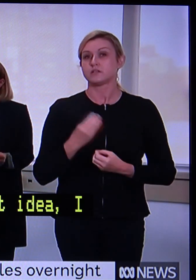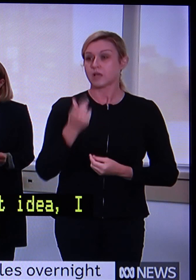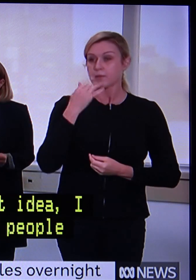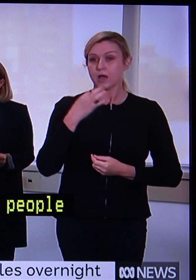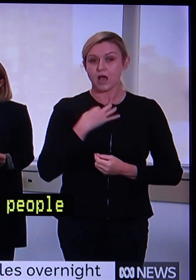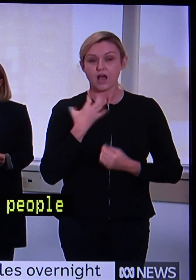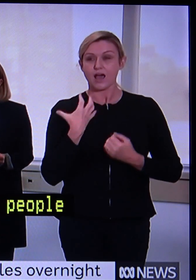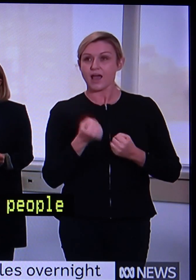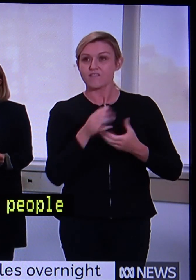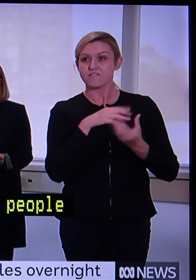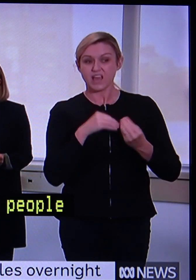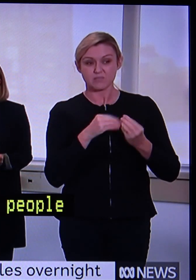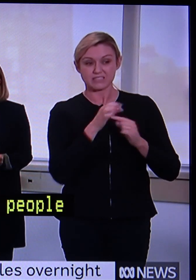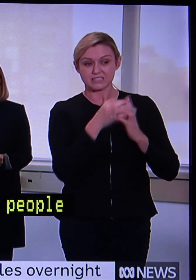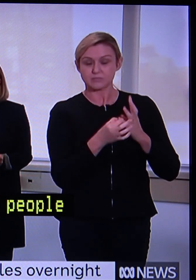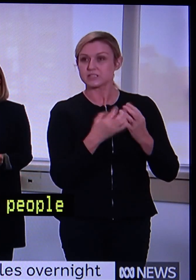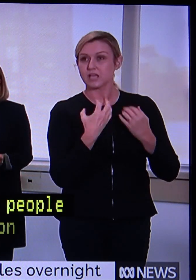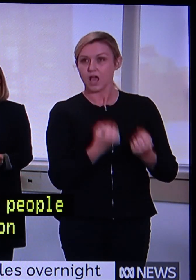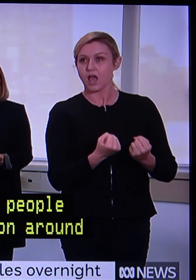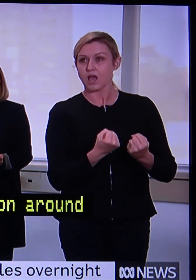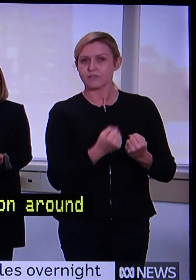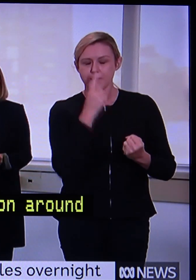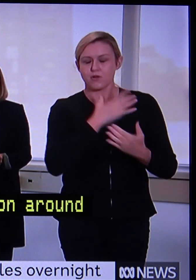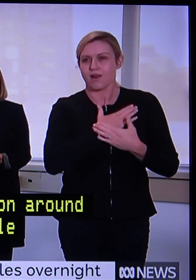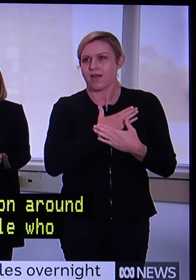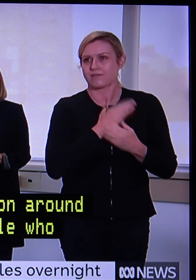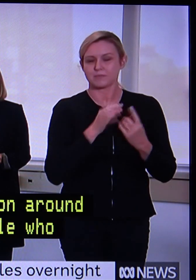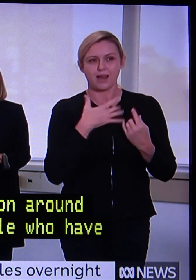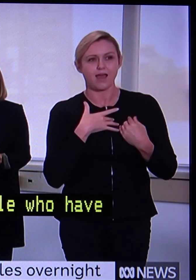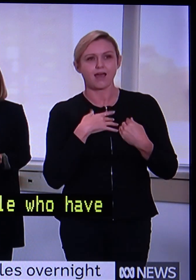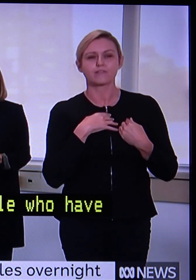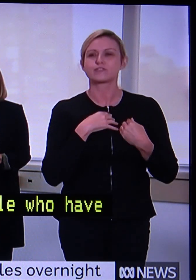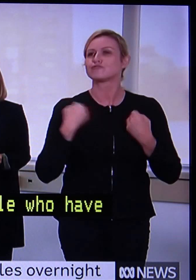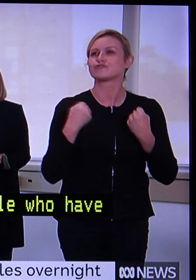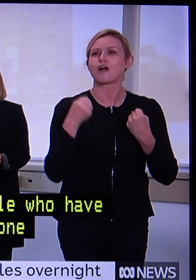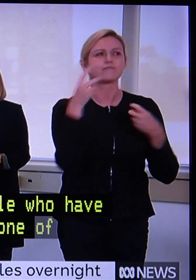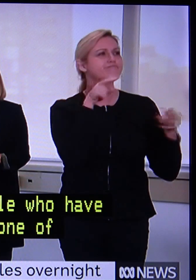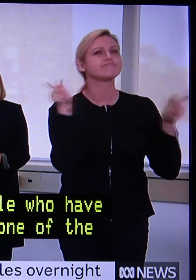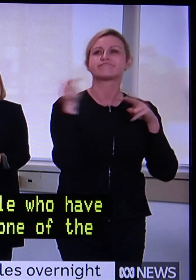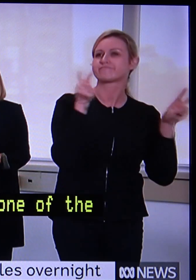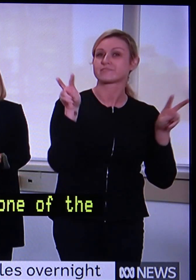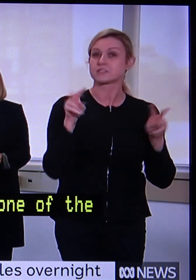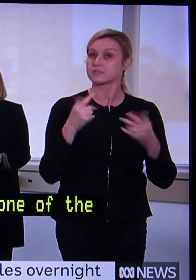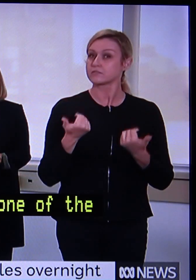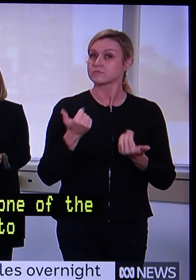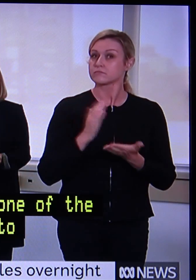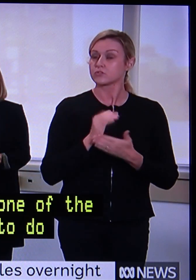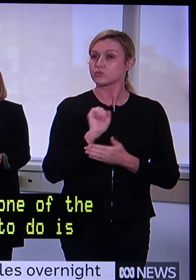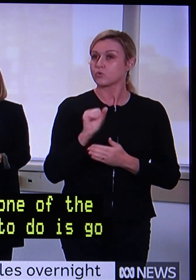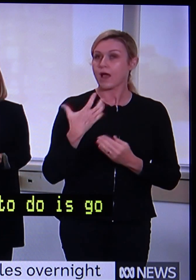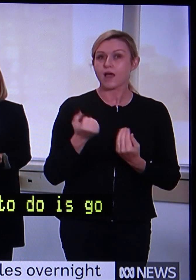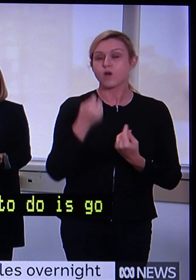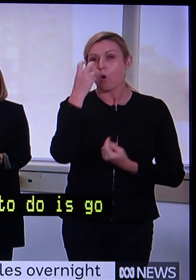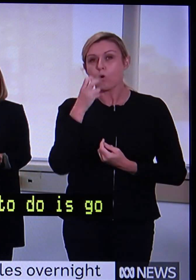example, who have a disability, and it's one of the things that people love to do is to go out for a drive. So certainly if you're in that situation, if you have a family member who's, for